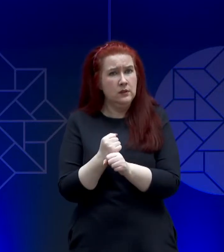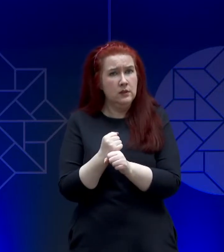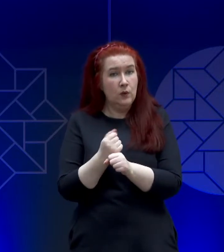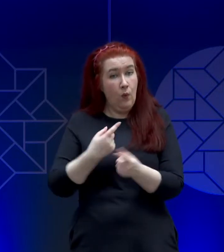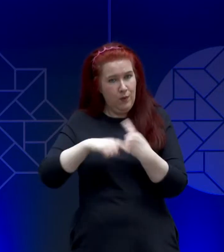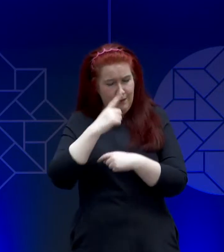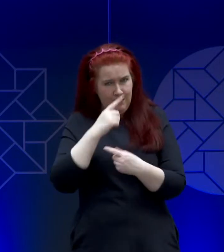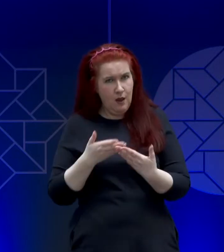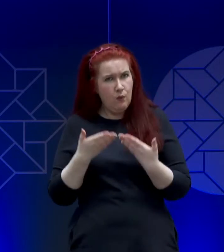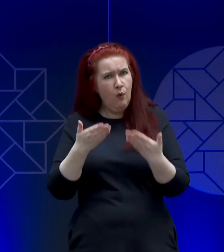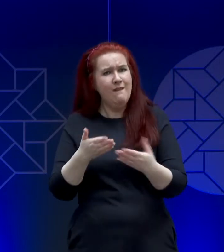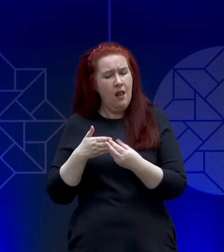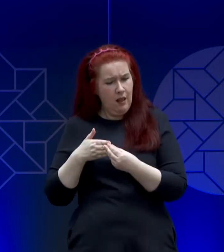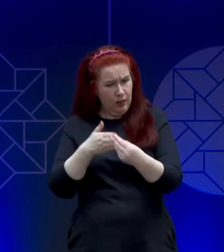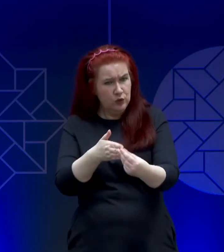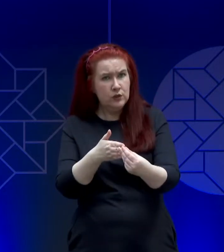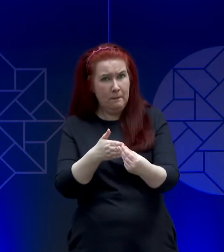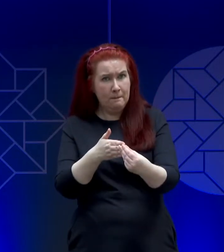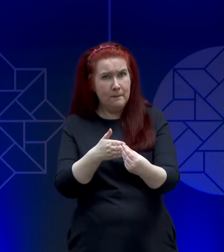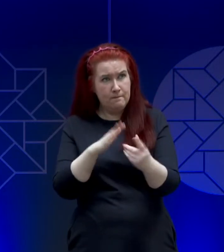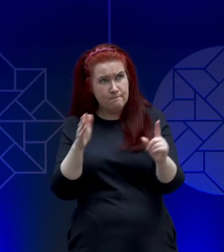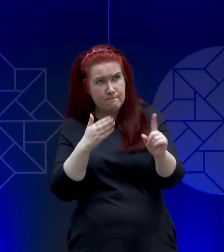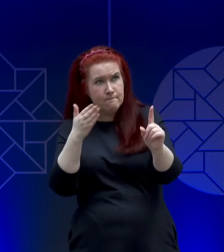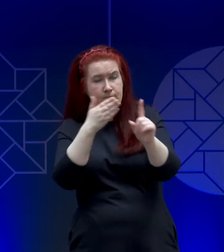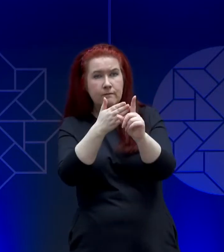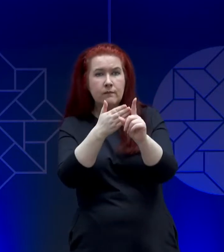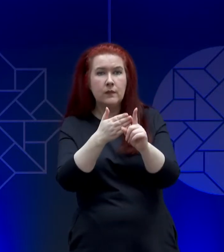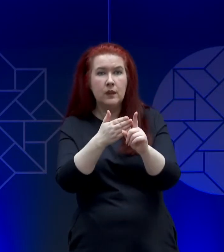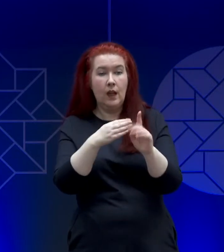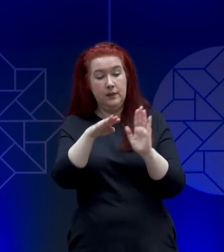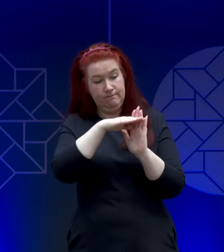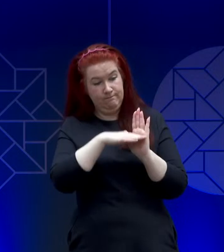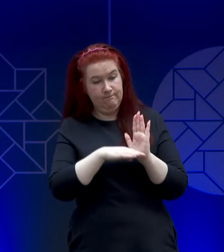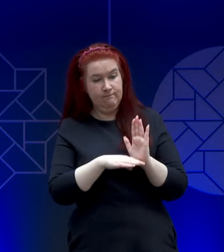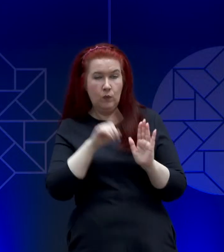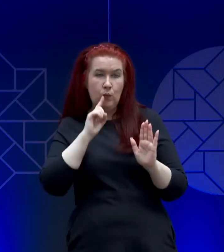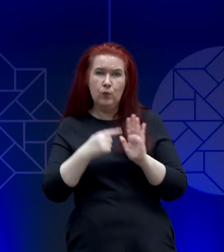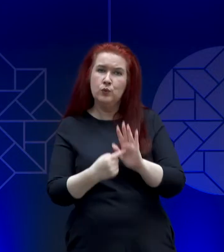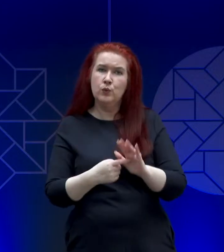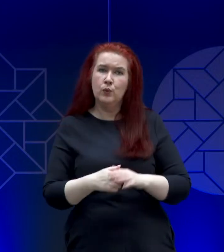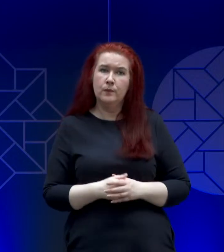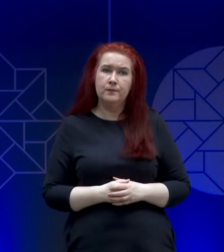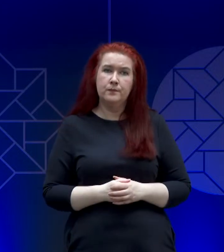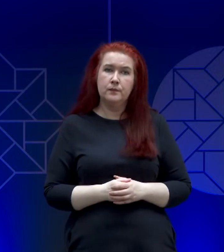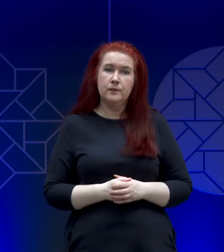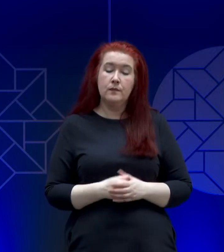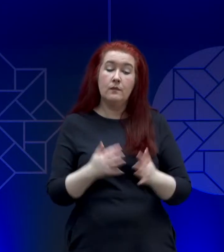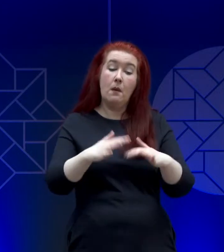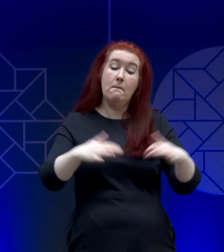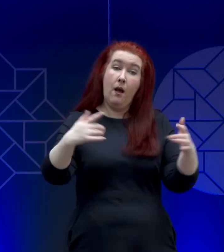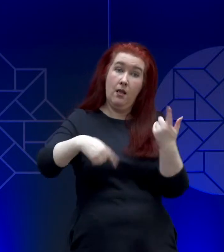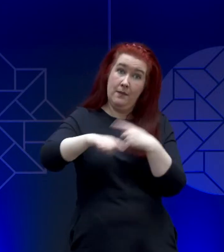the leadership and direction as the measures outlined today seek to do. With Parliament,